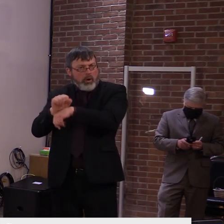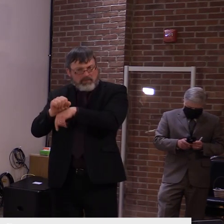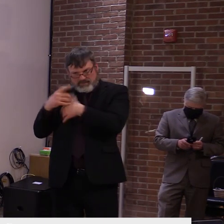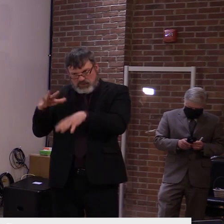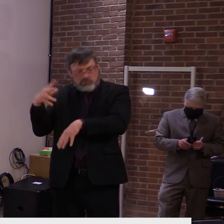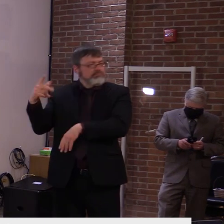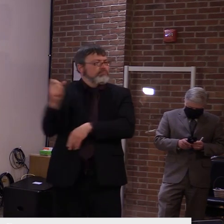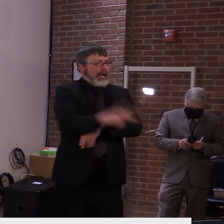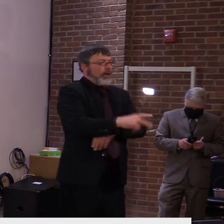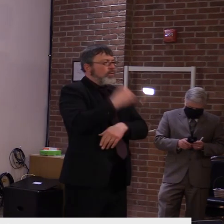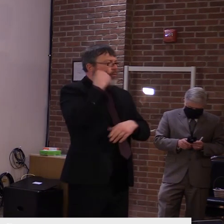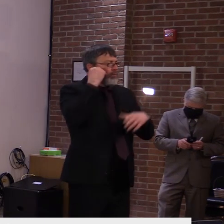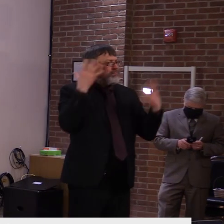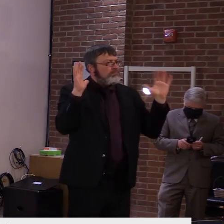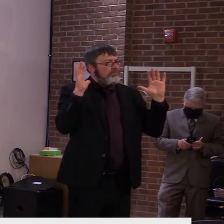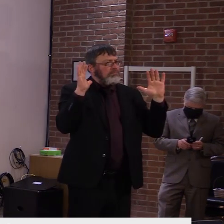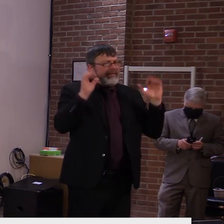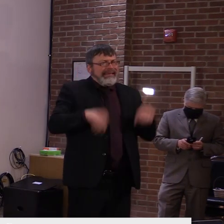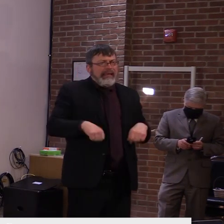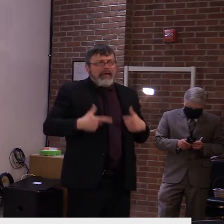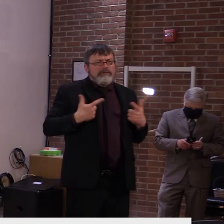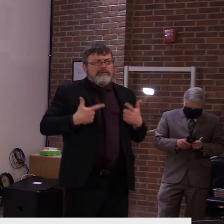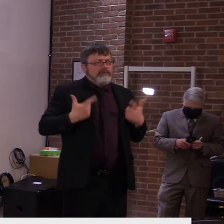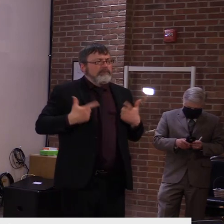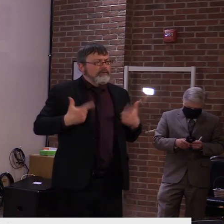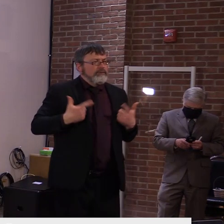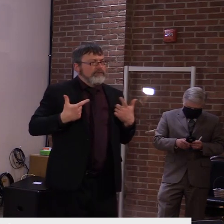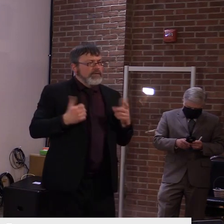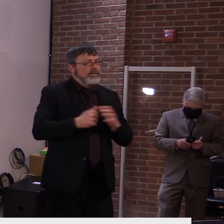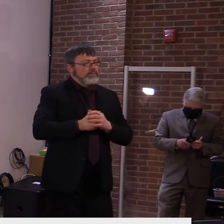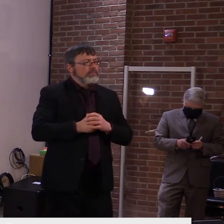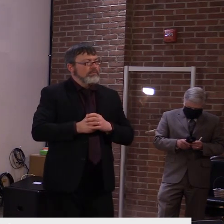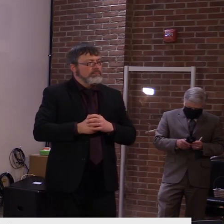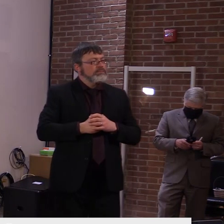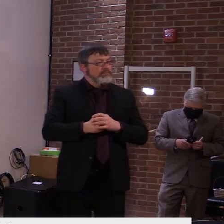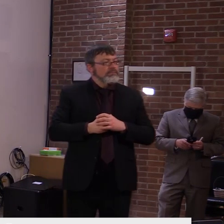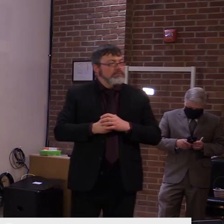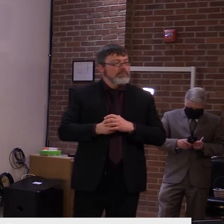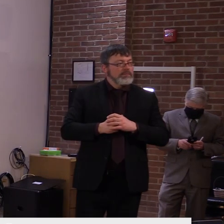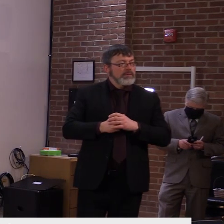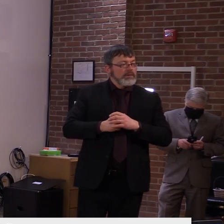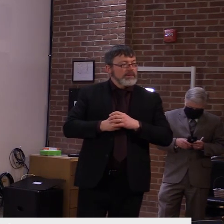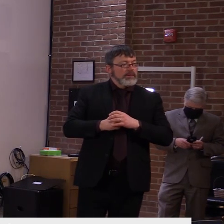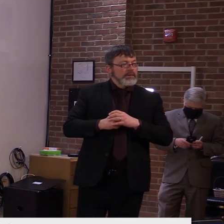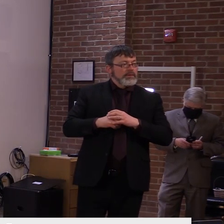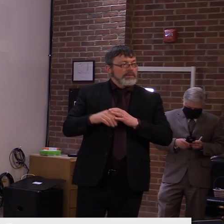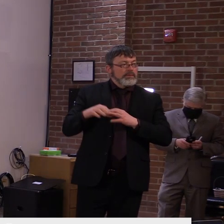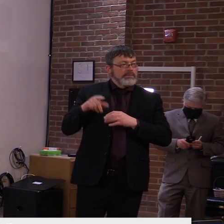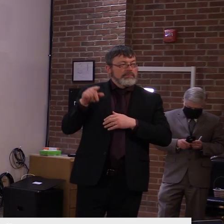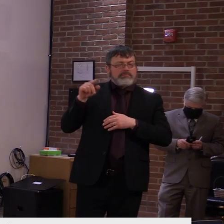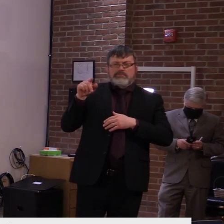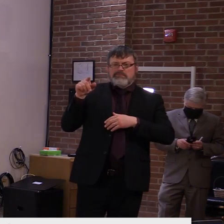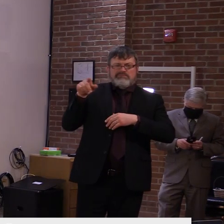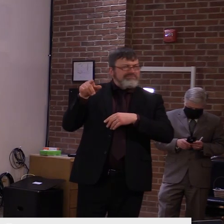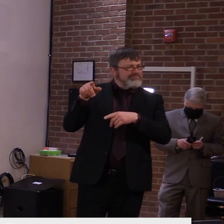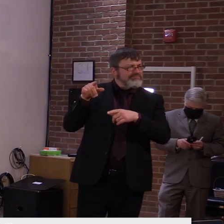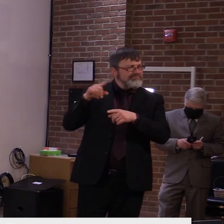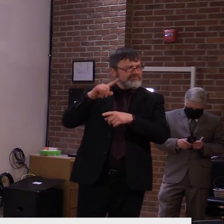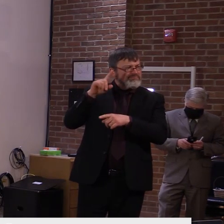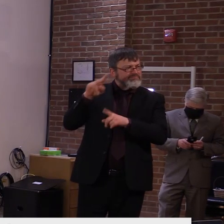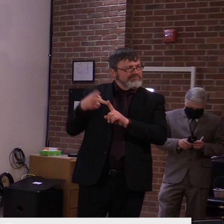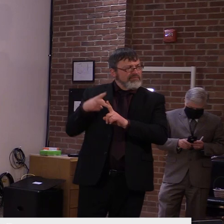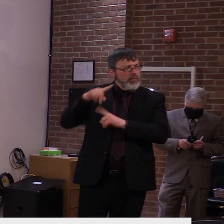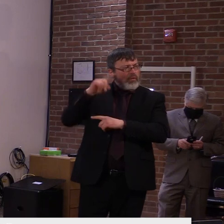Hello, thanks for taking my question. So I know that Dr. Levine touched on this earlier today, but I think it's a good subject to